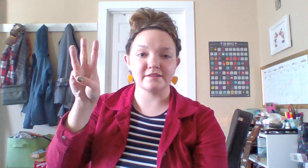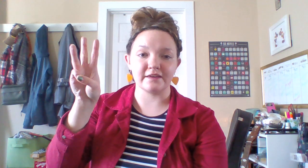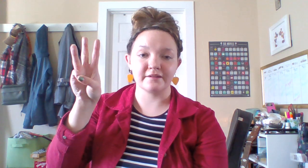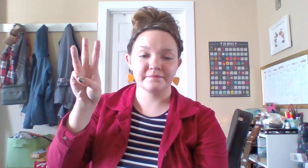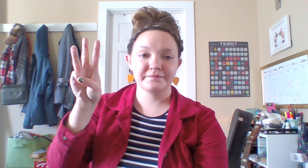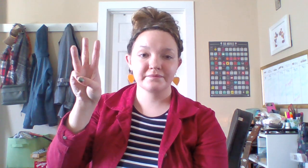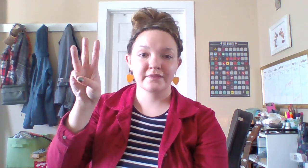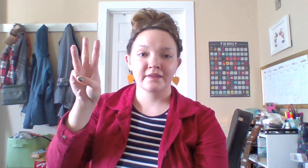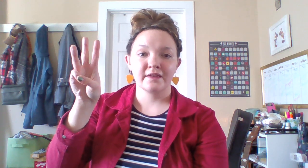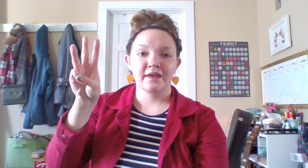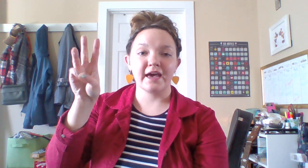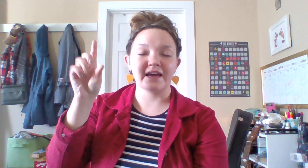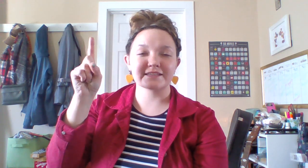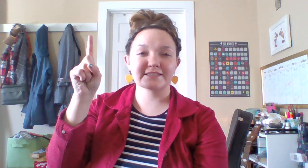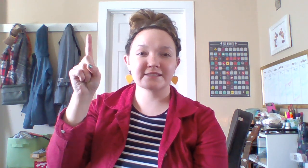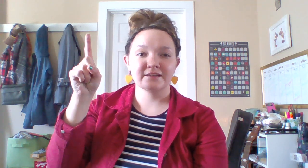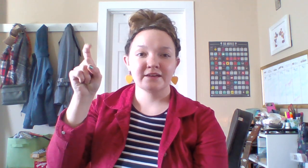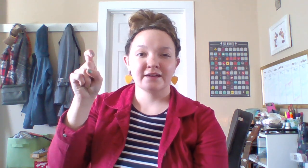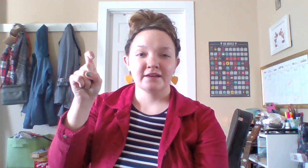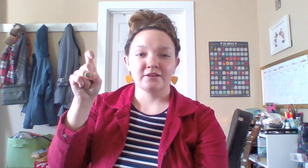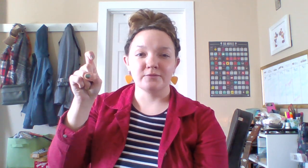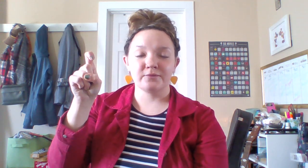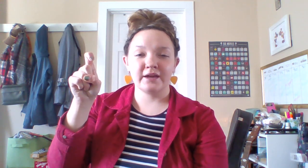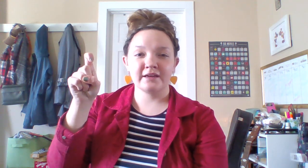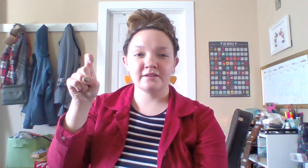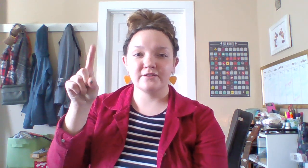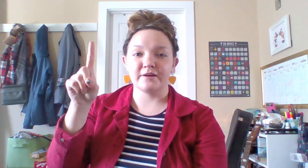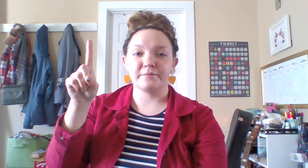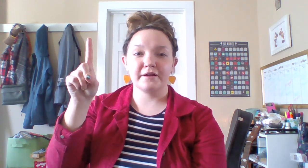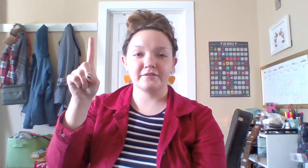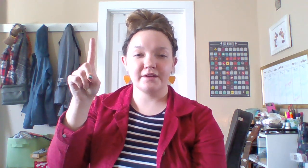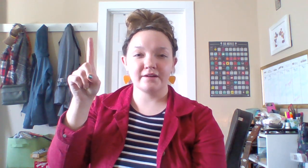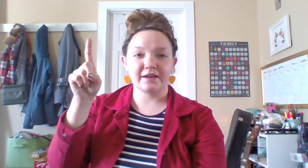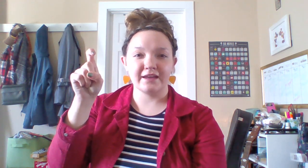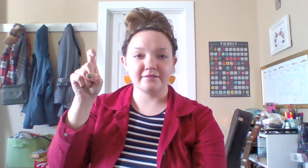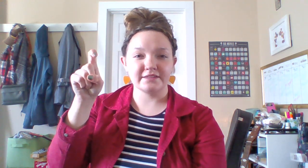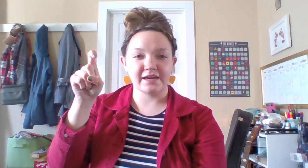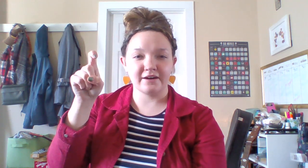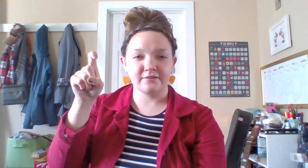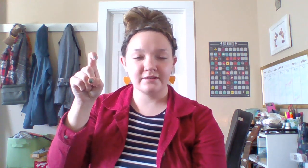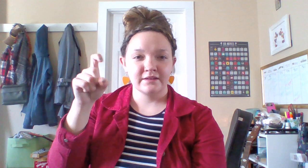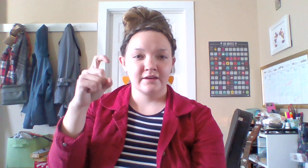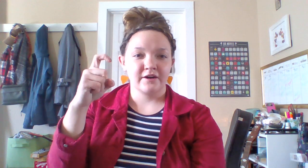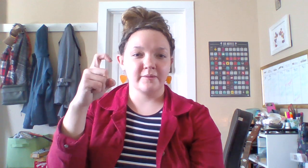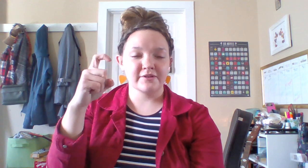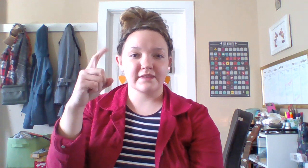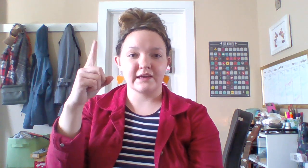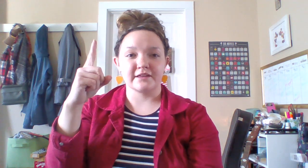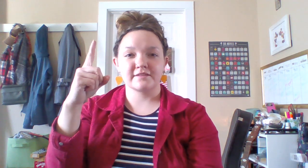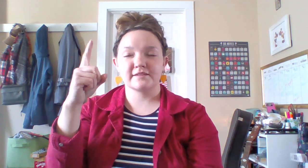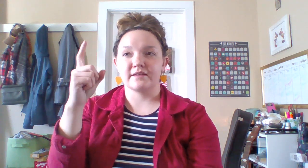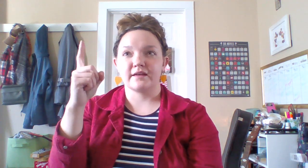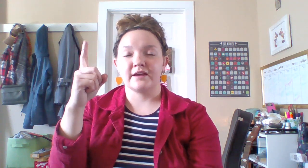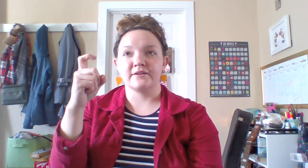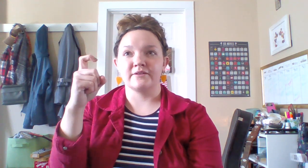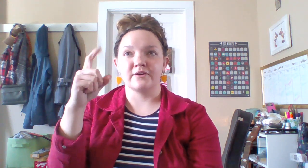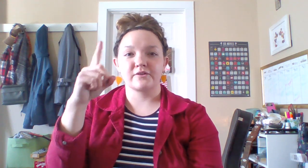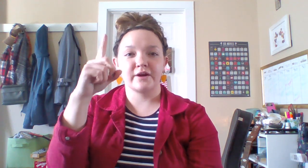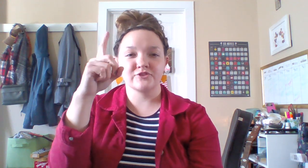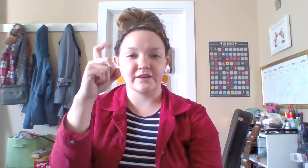peasy. X, you bring your pointer finger kind of down, almost like it's, I don't know, crunching